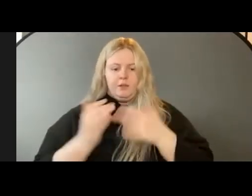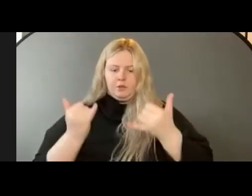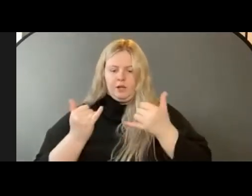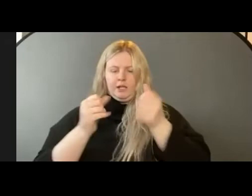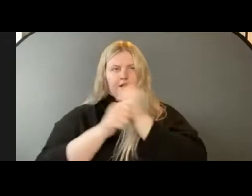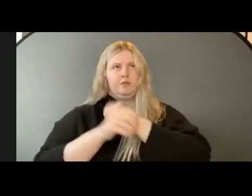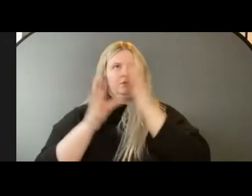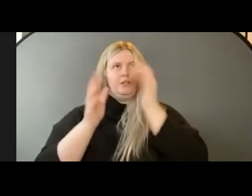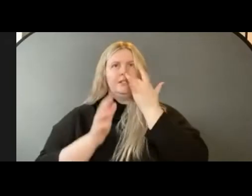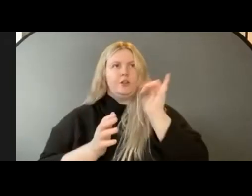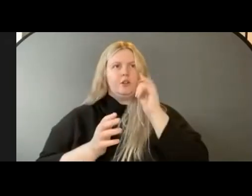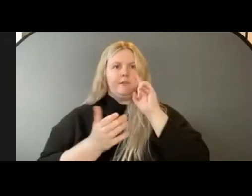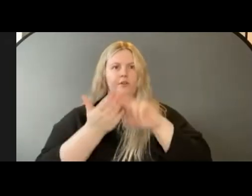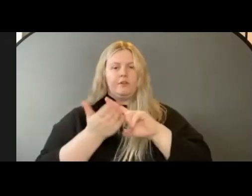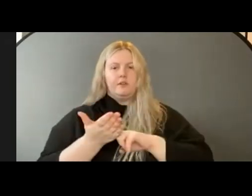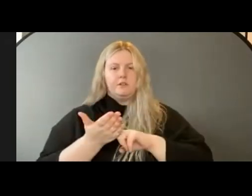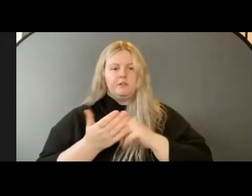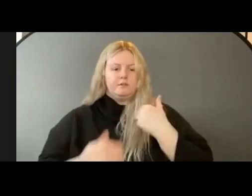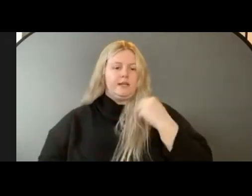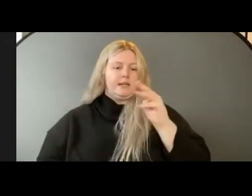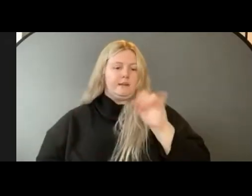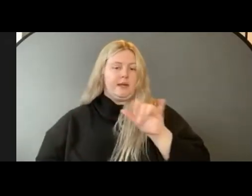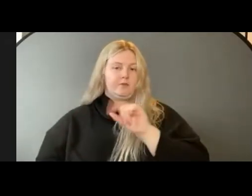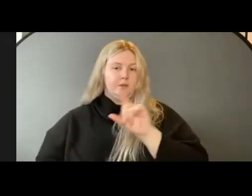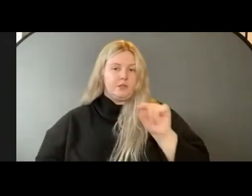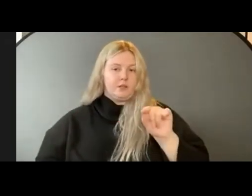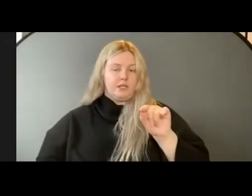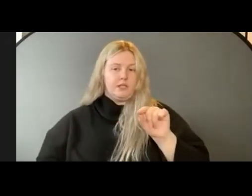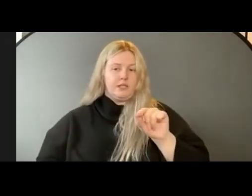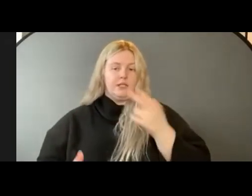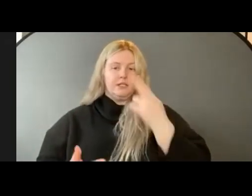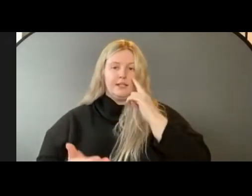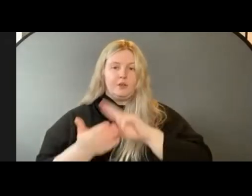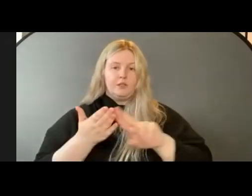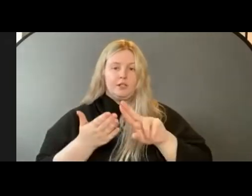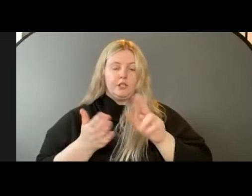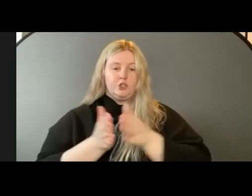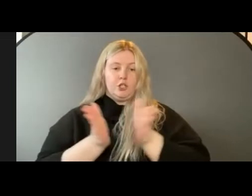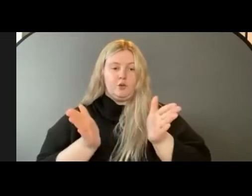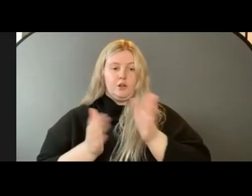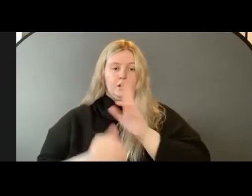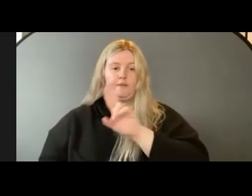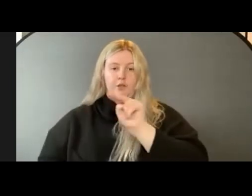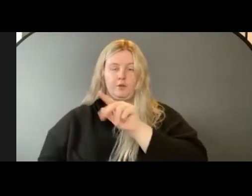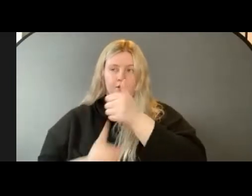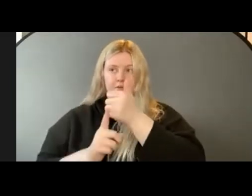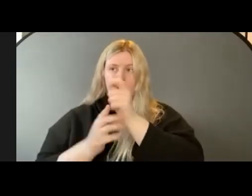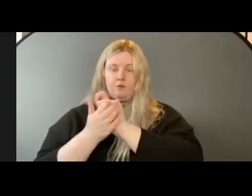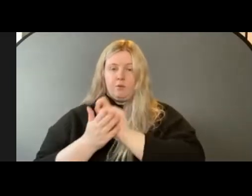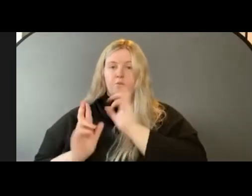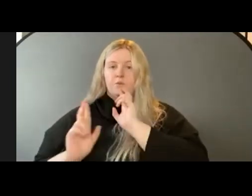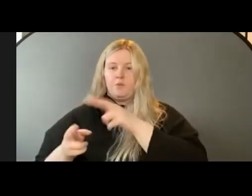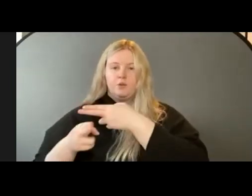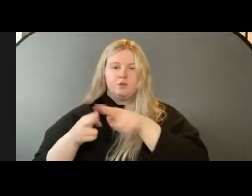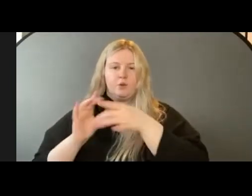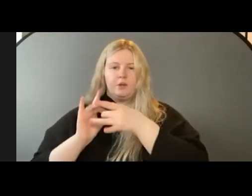convention? In May 2020, the Secretary General of the UN wrote a really important policy brief on the impact of COVID-19 on older